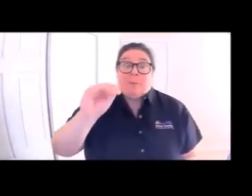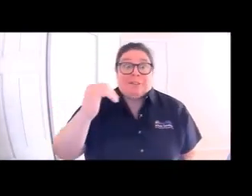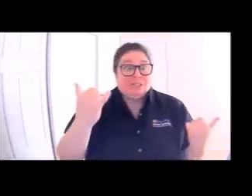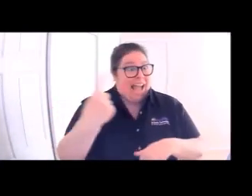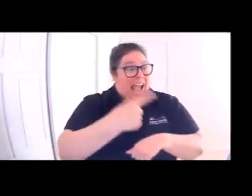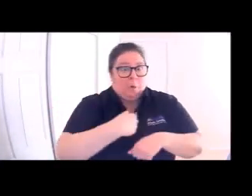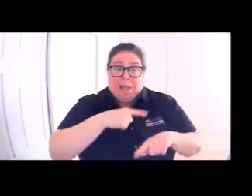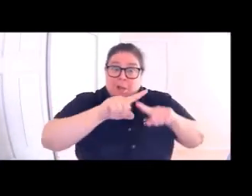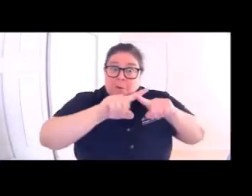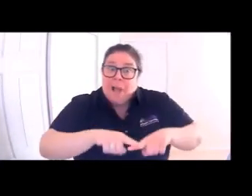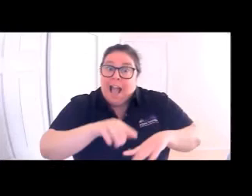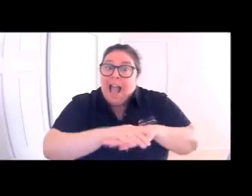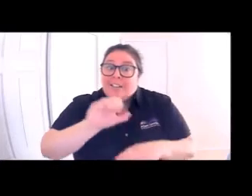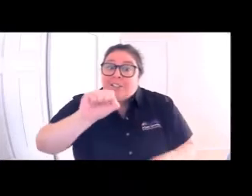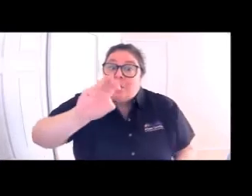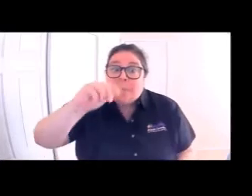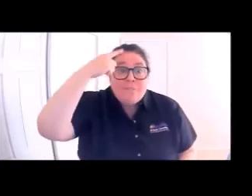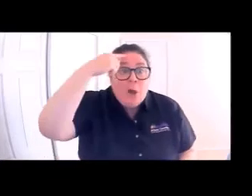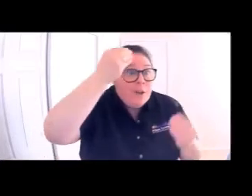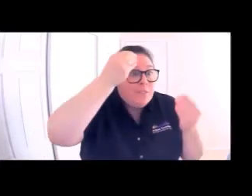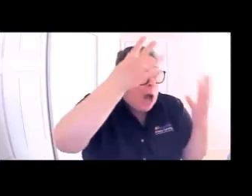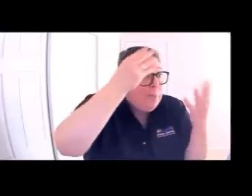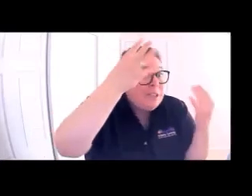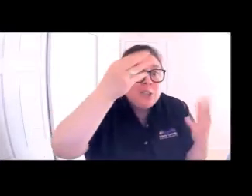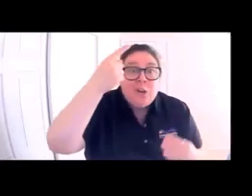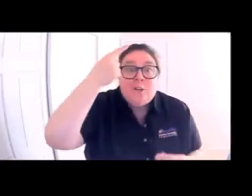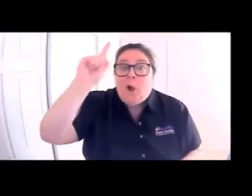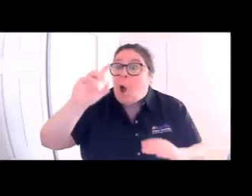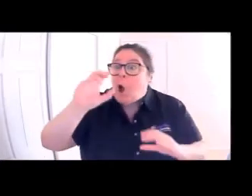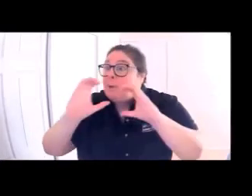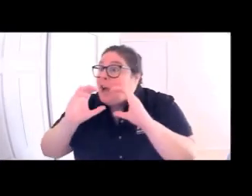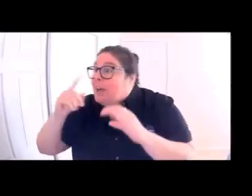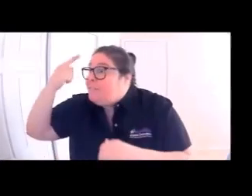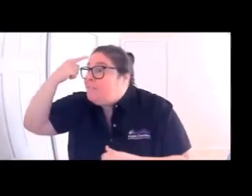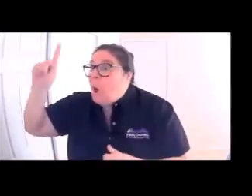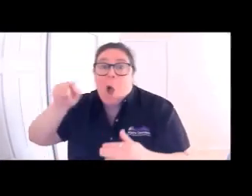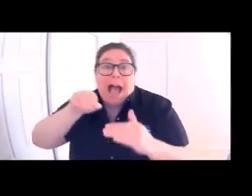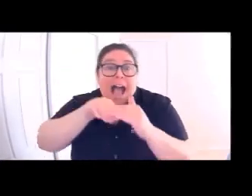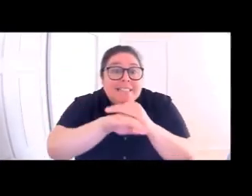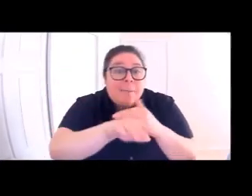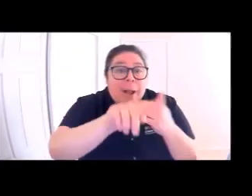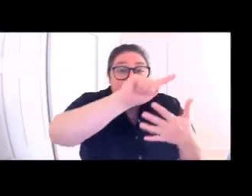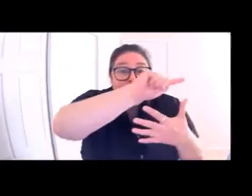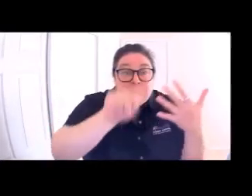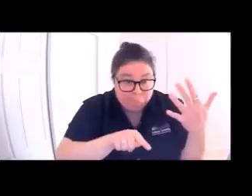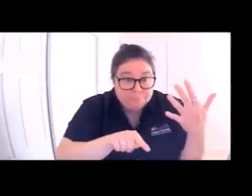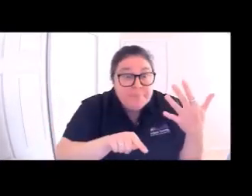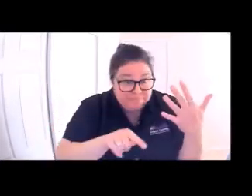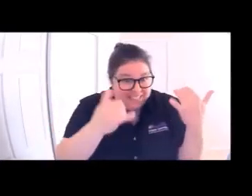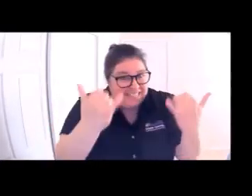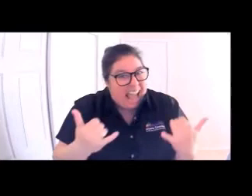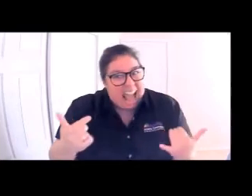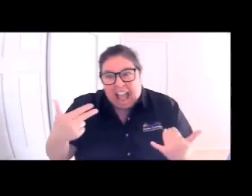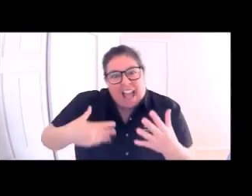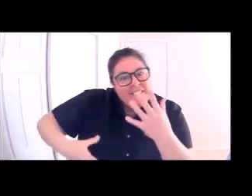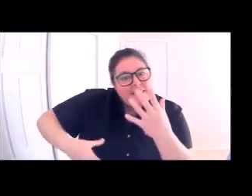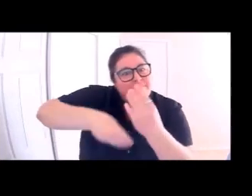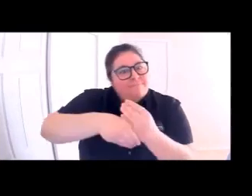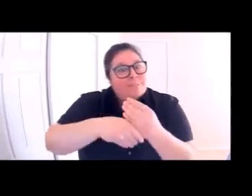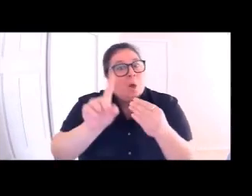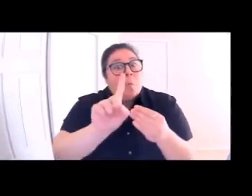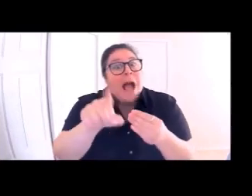It's important to be inclusive. Social media nowadays is very important for us to get our information and news and to